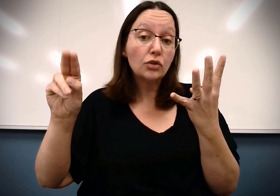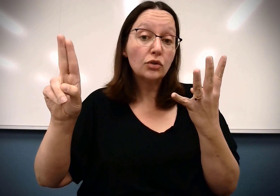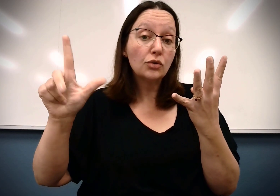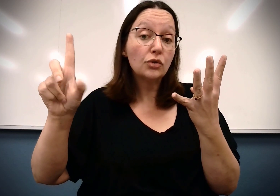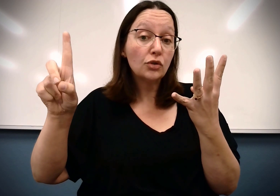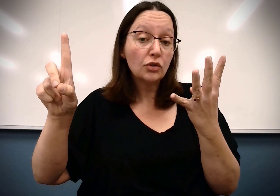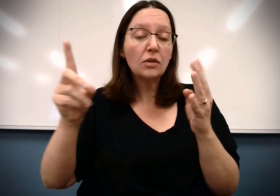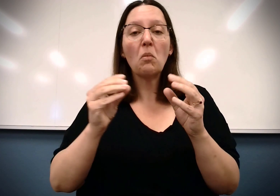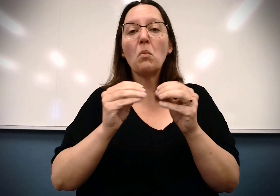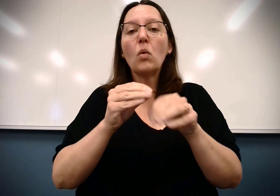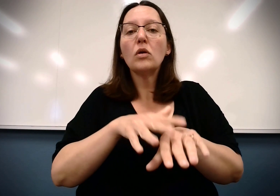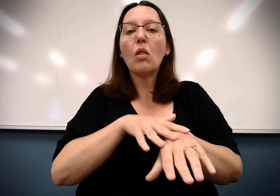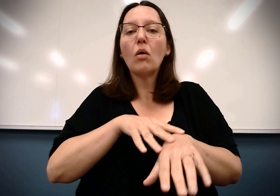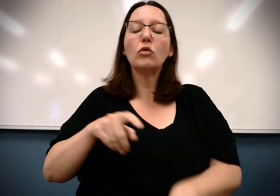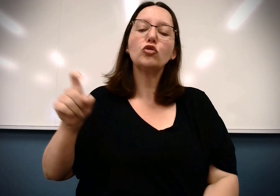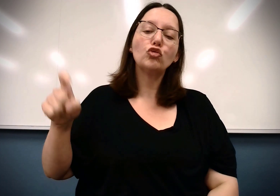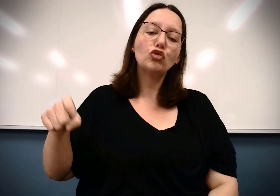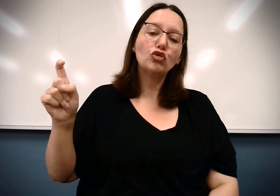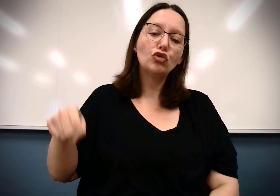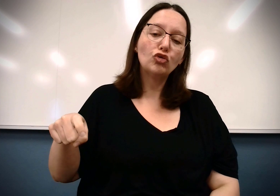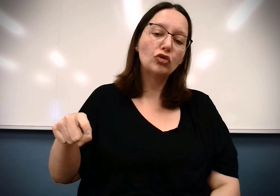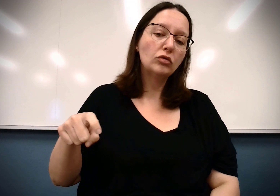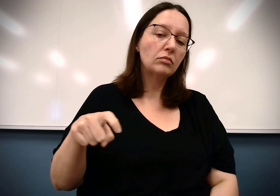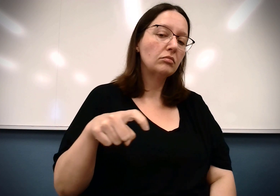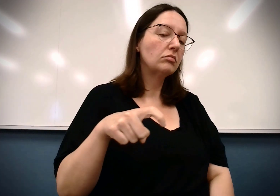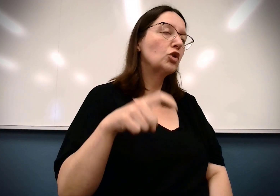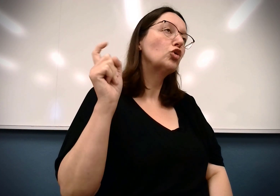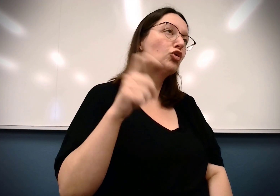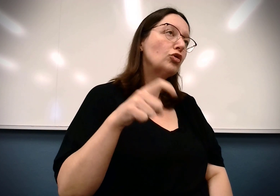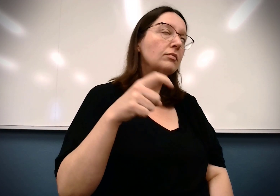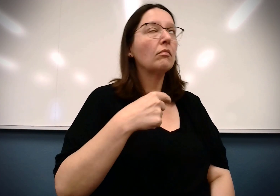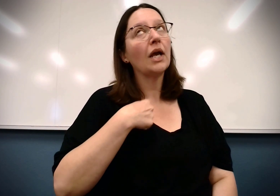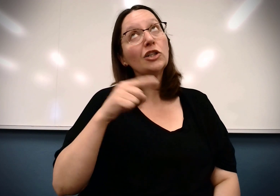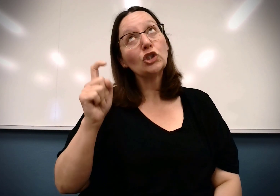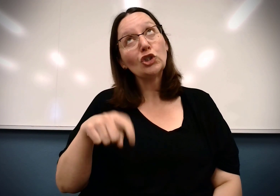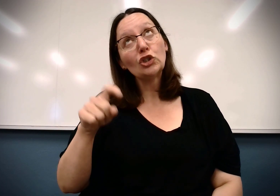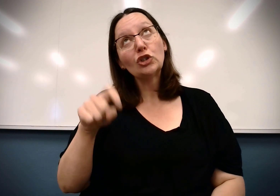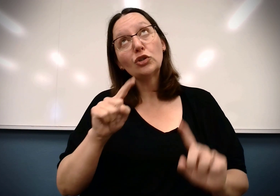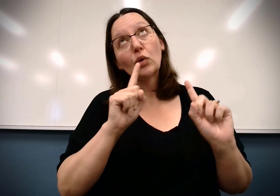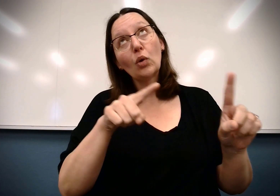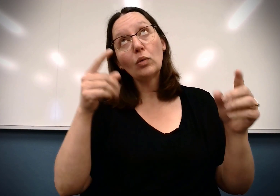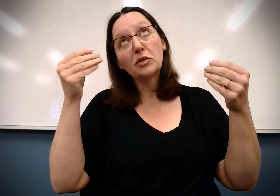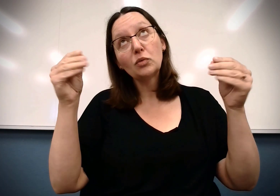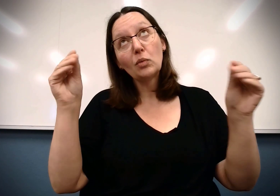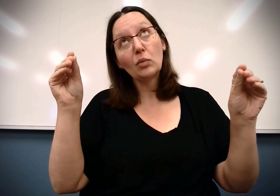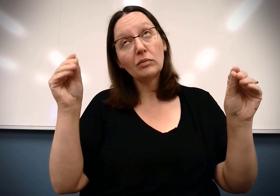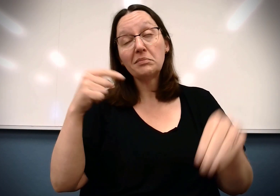however, has a different feeling behind it. I should. Same X, but you're doing slower, and you